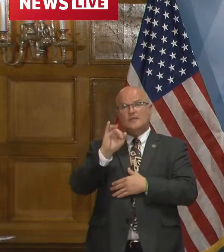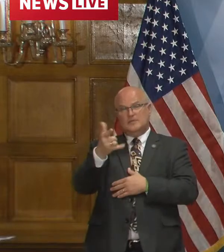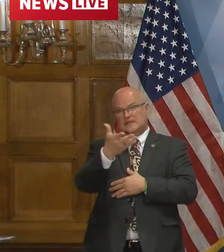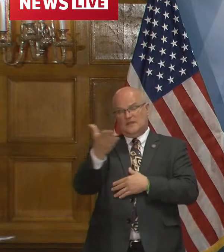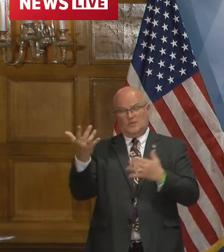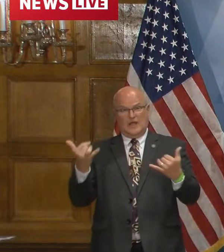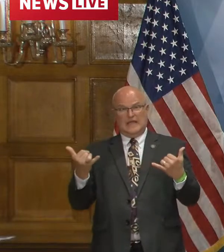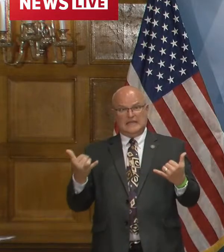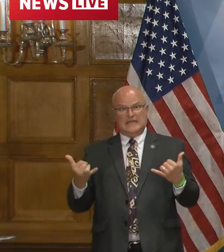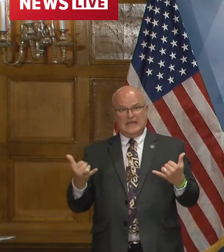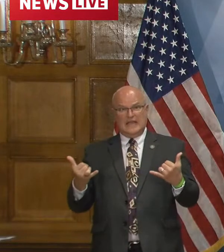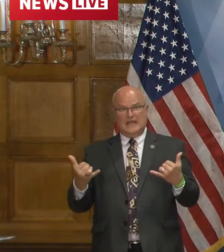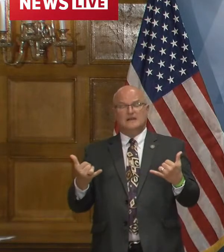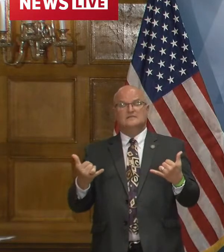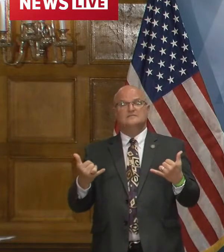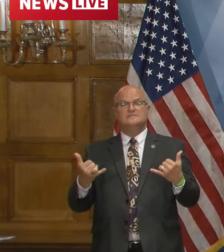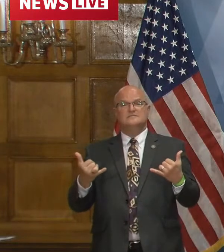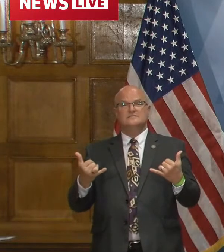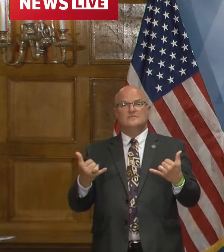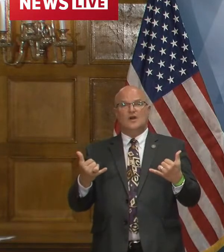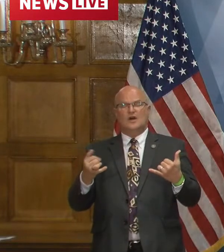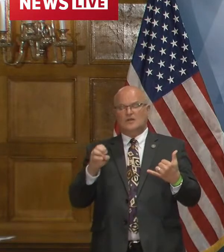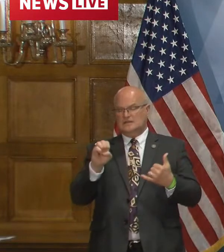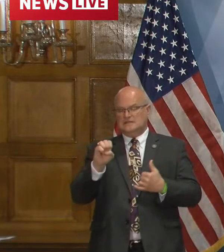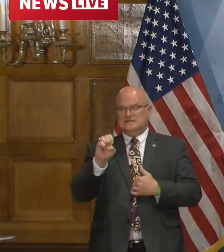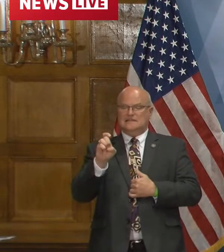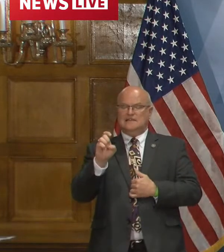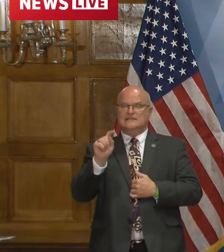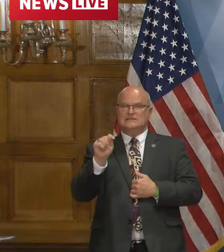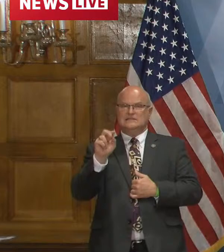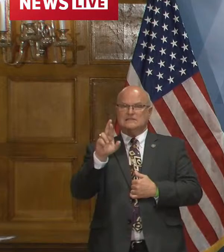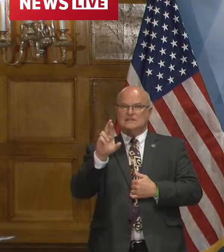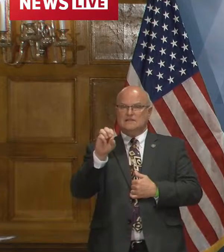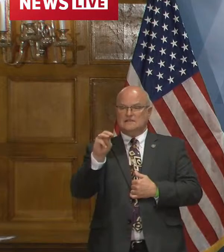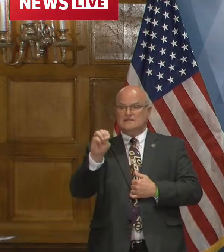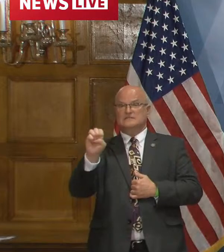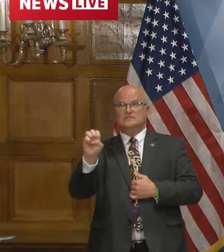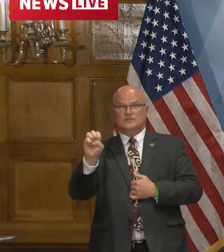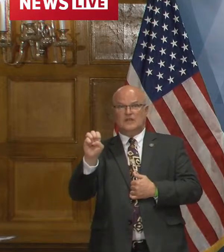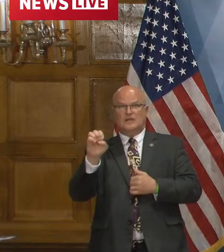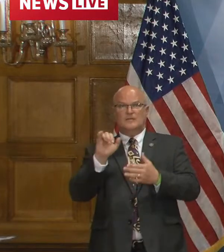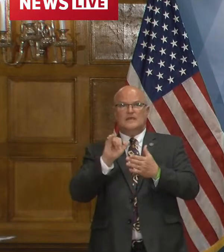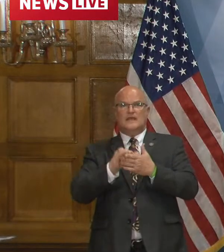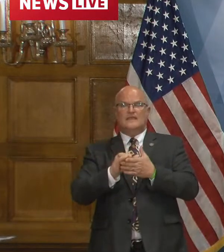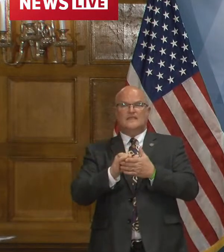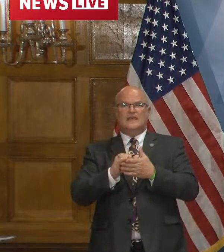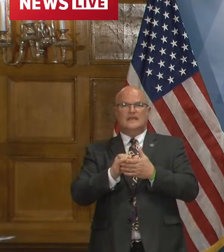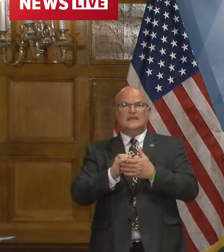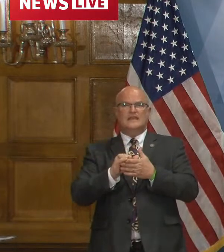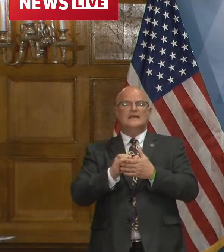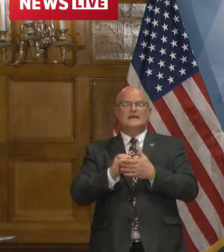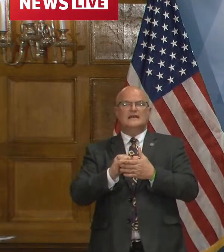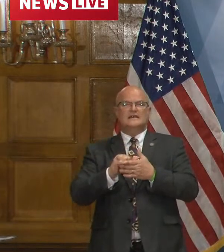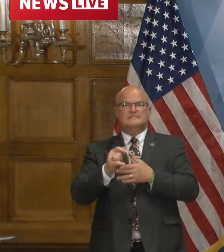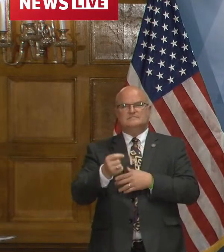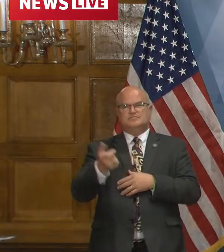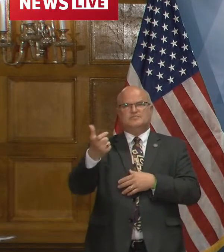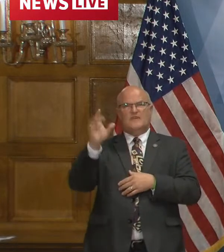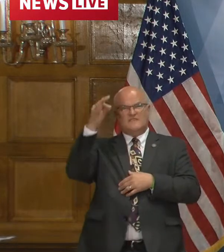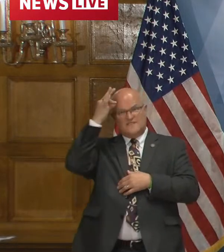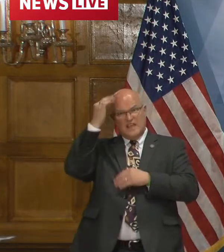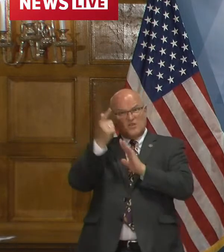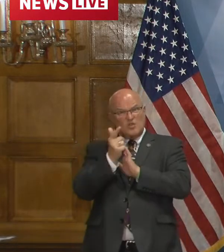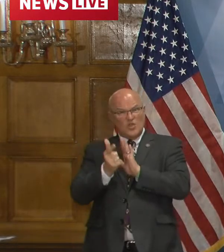out there right now are extreme in the sense that they repudiate very portions of